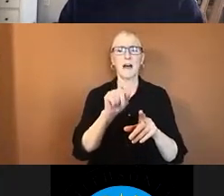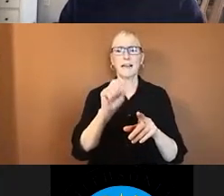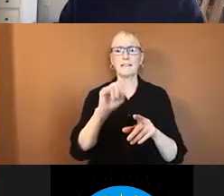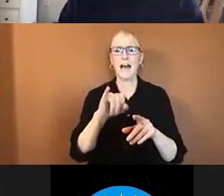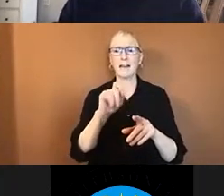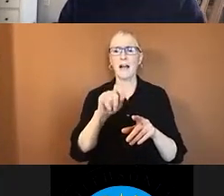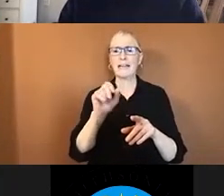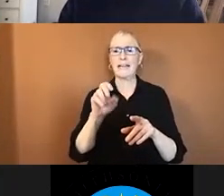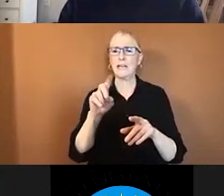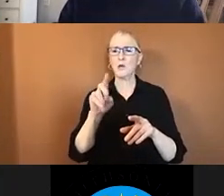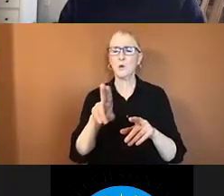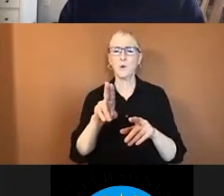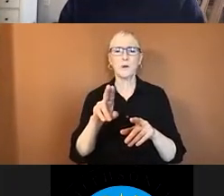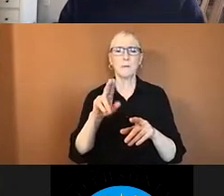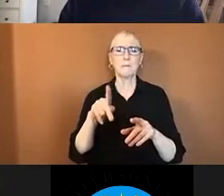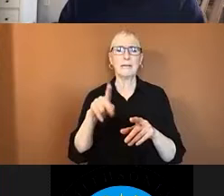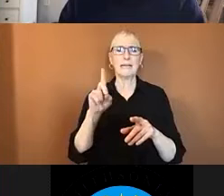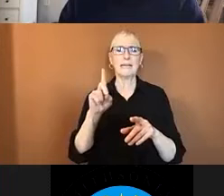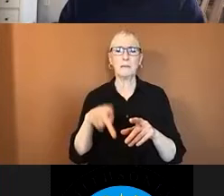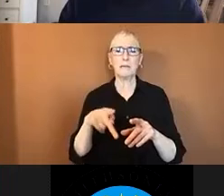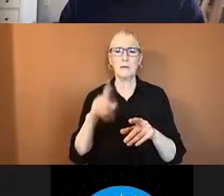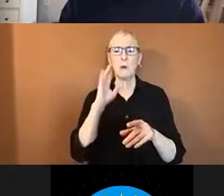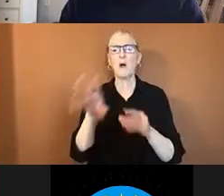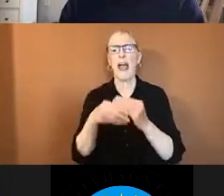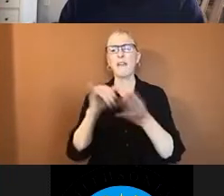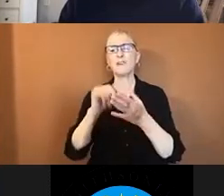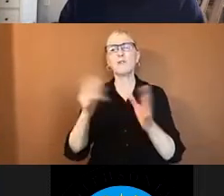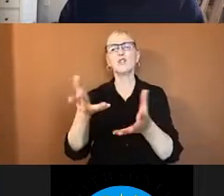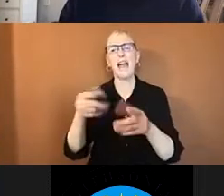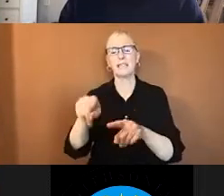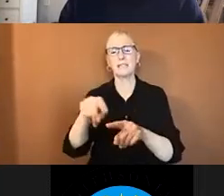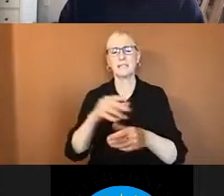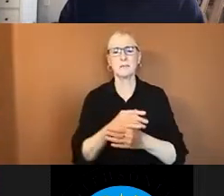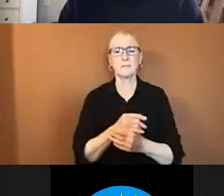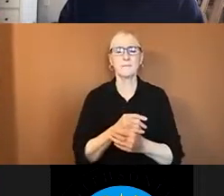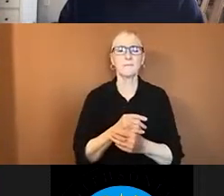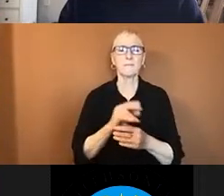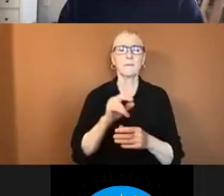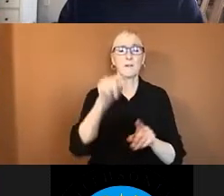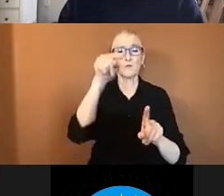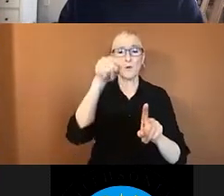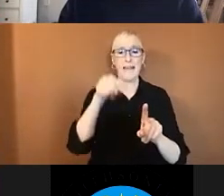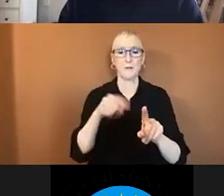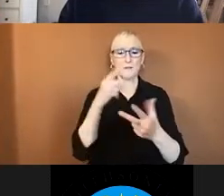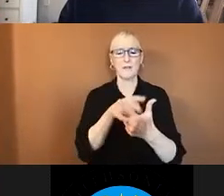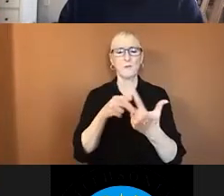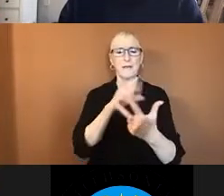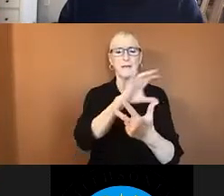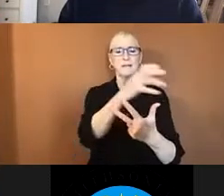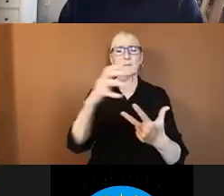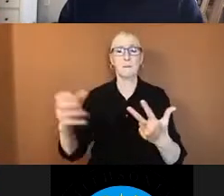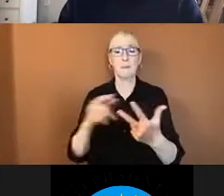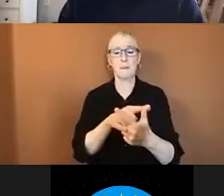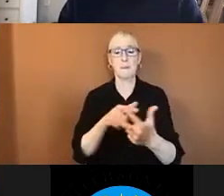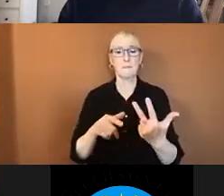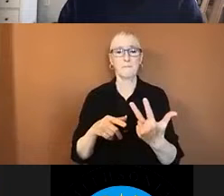s.si.edu/pvp, and we'll put that in the chat. But scrolling down, you can see that there are these three major sections. So you have